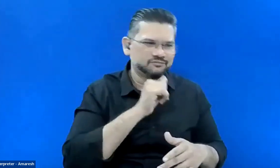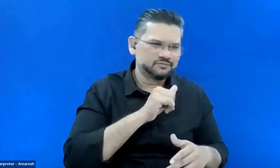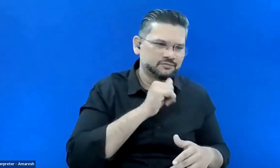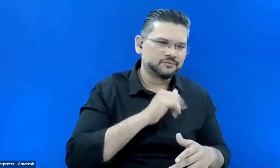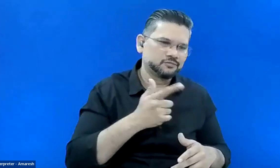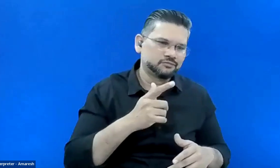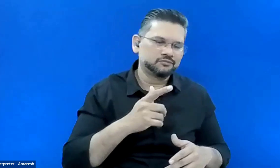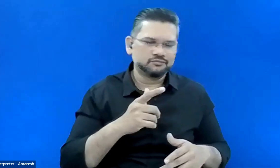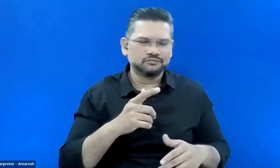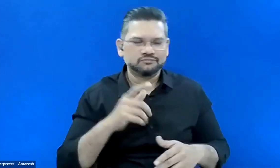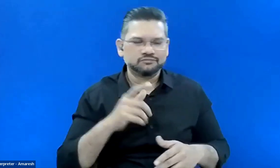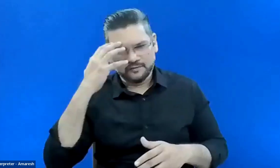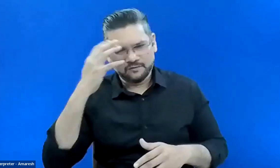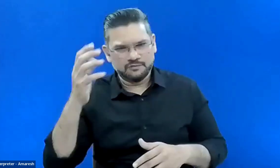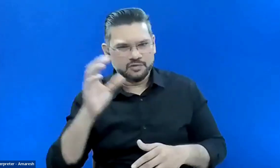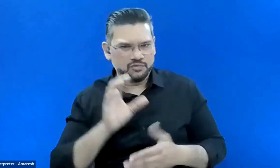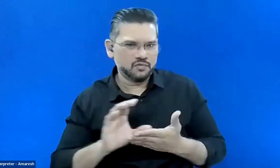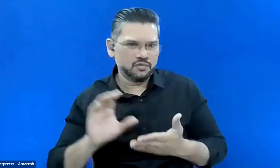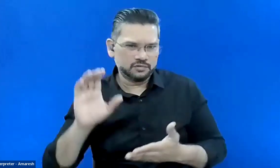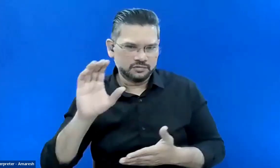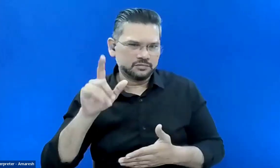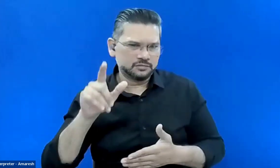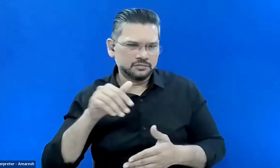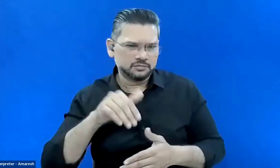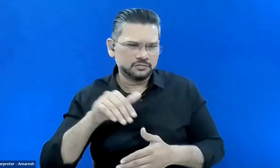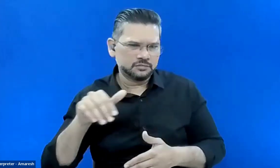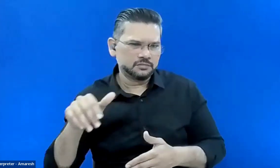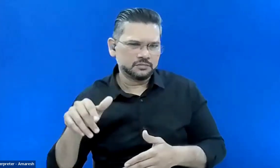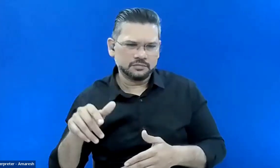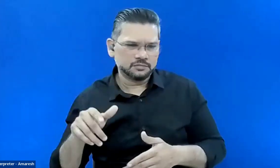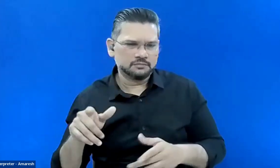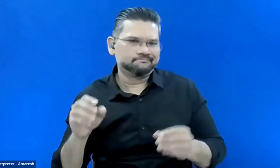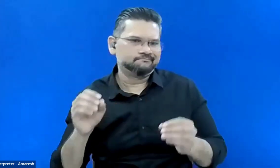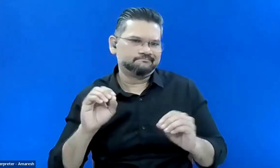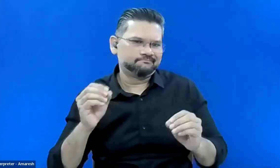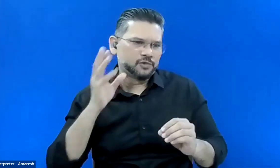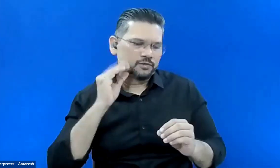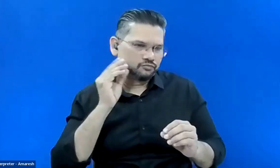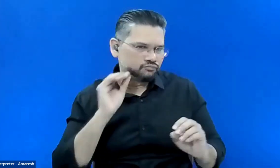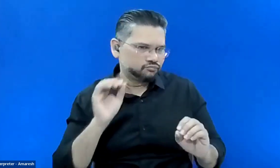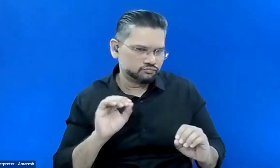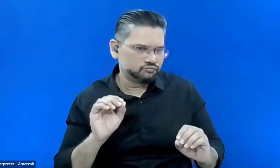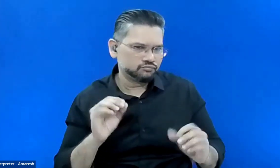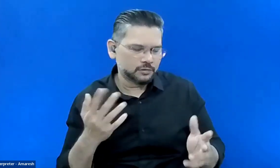college in Indonesia haven't practiced that. So I think